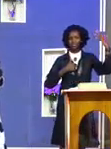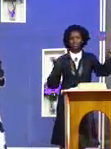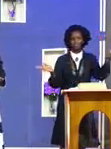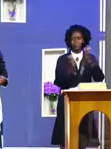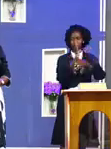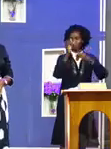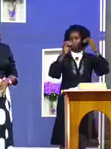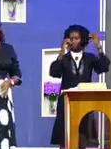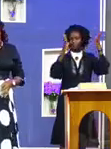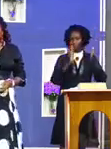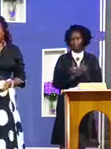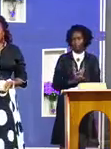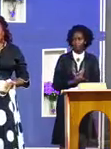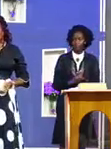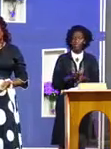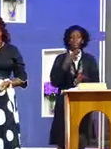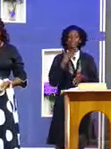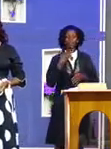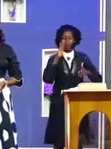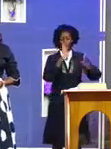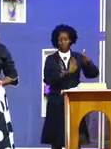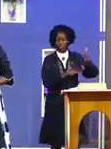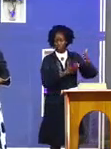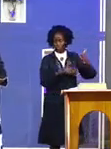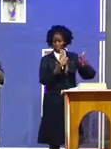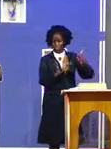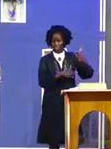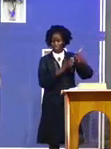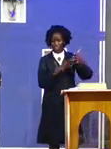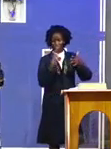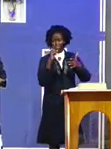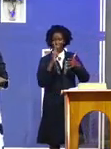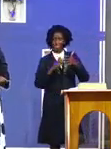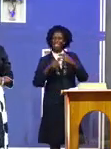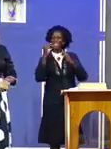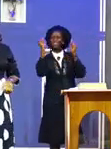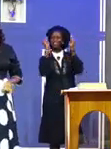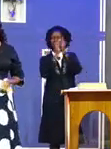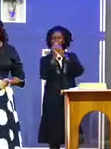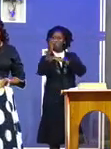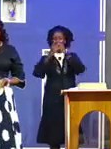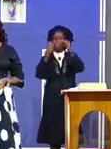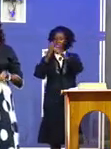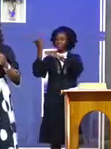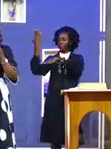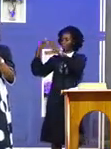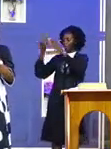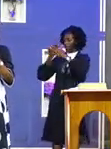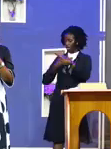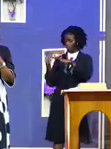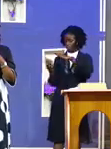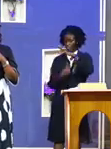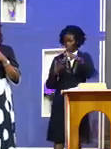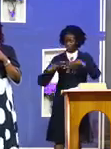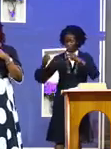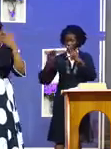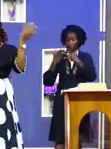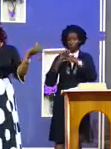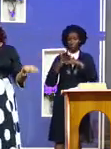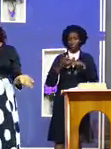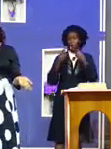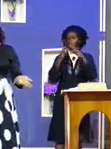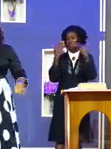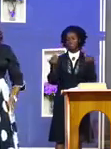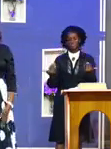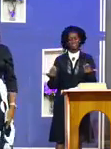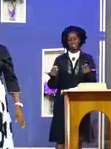Hallelujah. Njagala kuyimba oluyimbo olulala na luyimba emyaka kumi. Nga nnyina embeera gye mpitamu. Naye